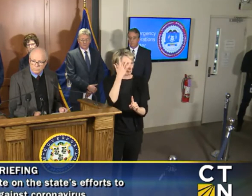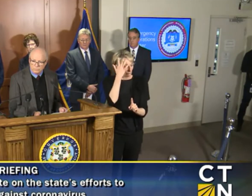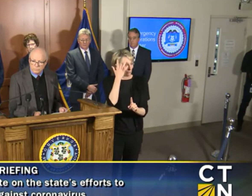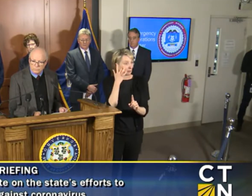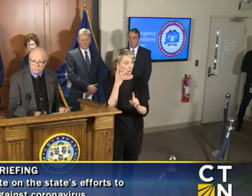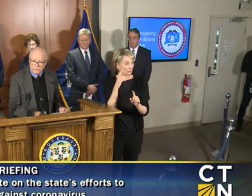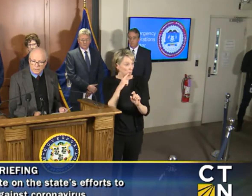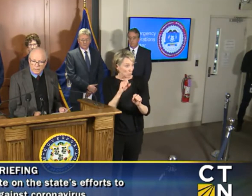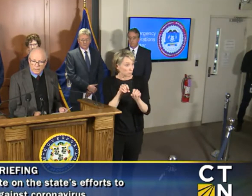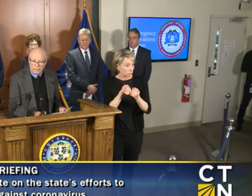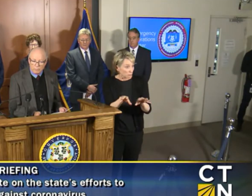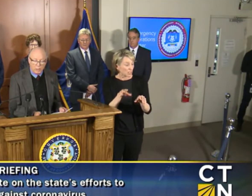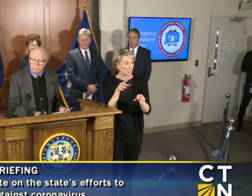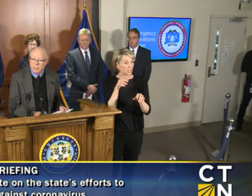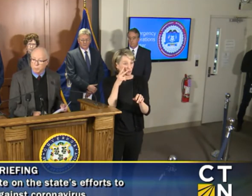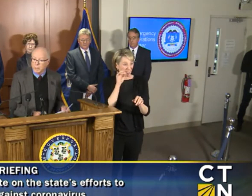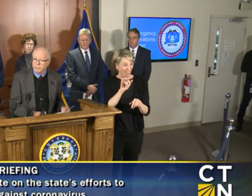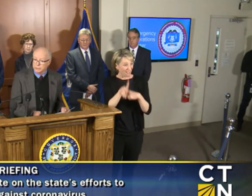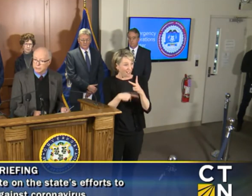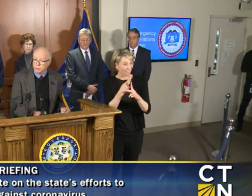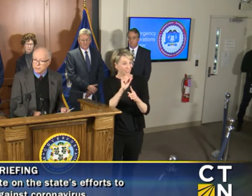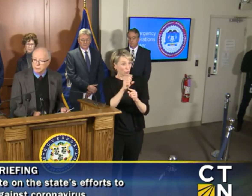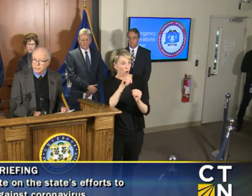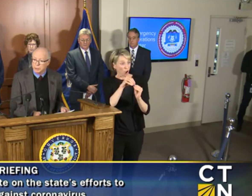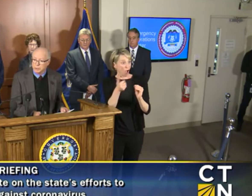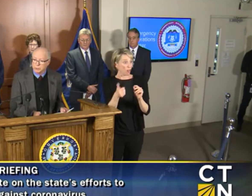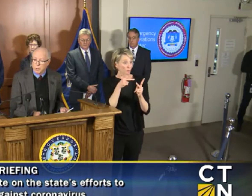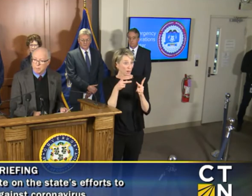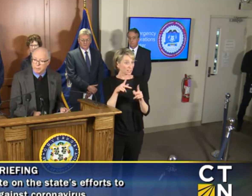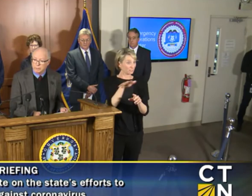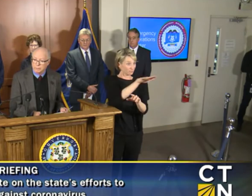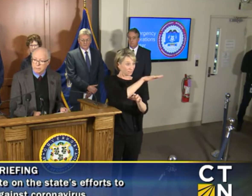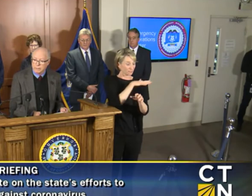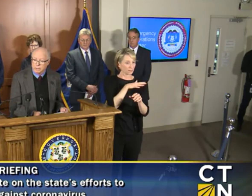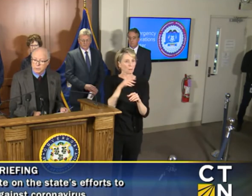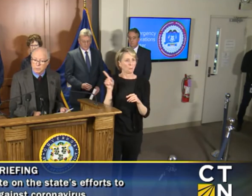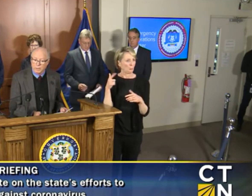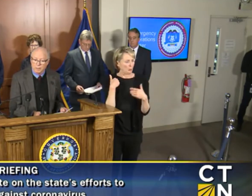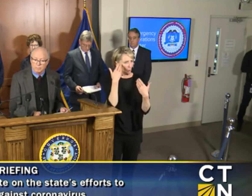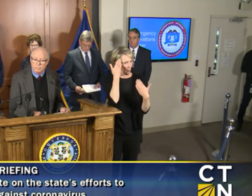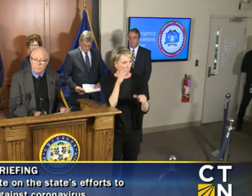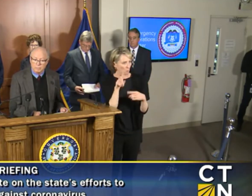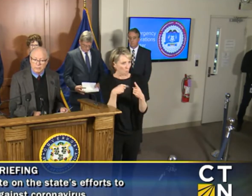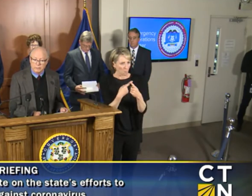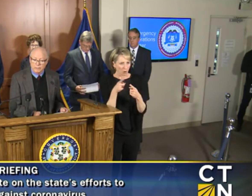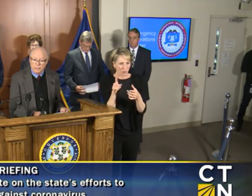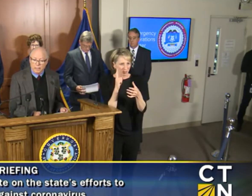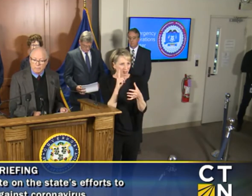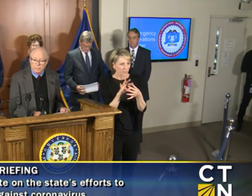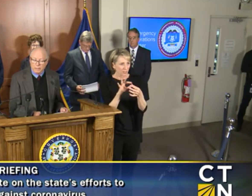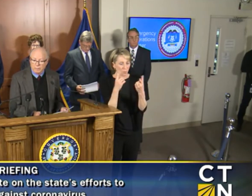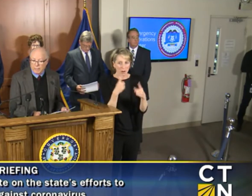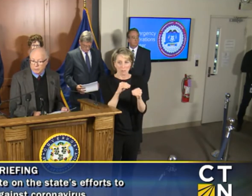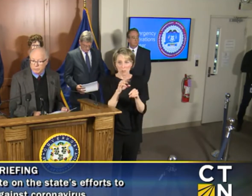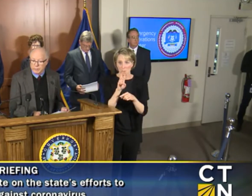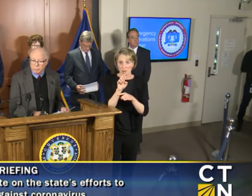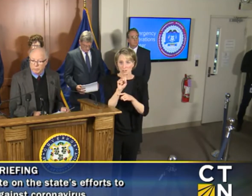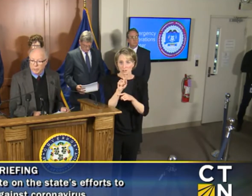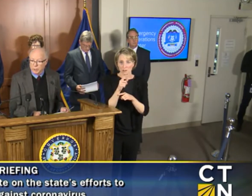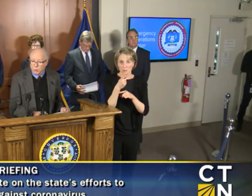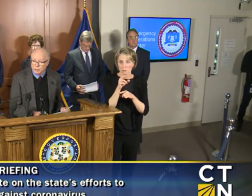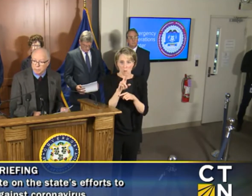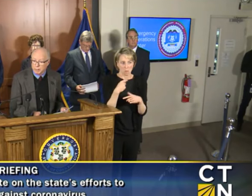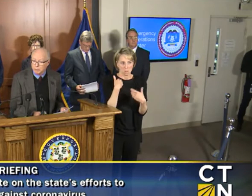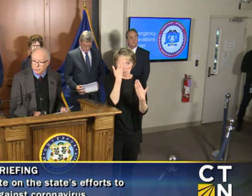identified? Well, I'm not aware of the situation that you're describing. So, as we've said,